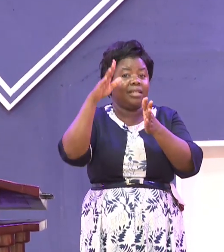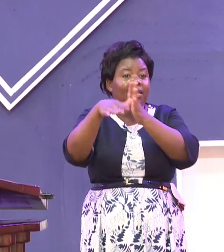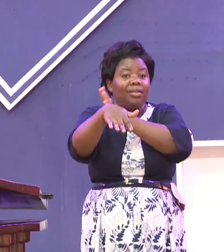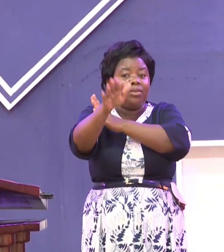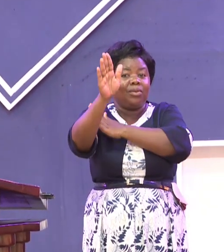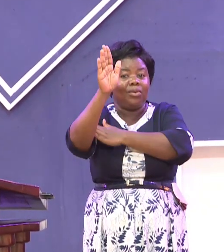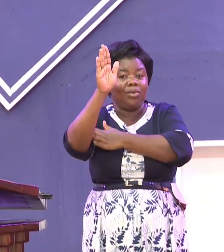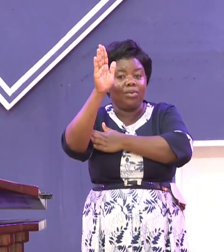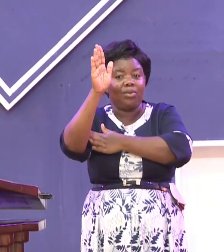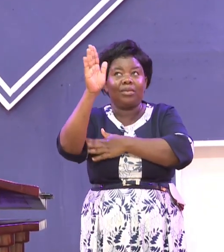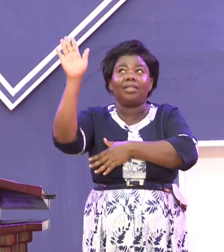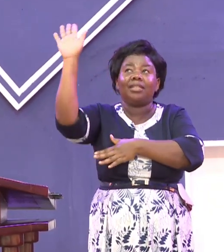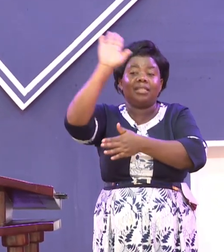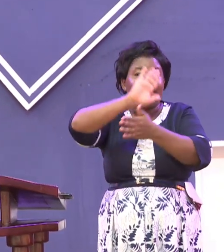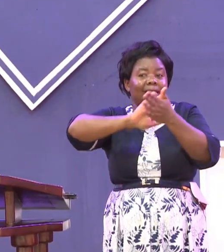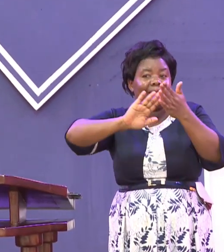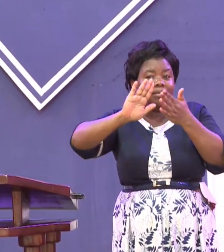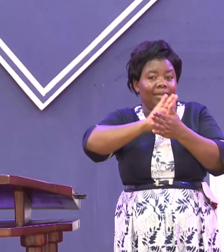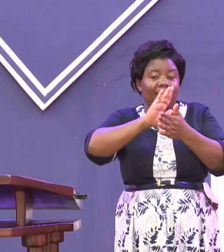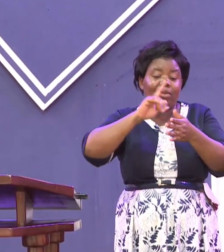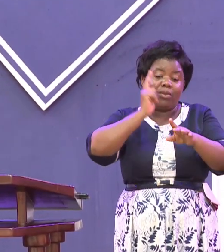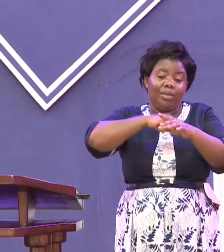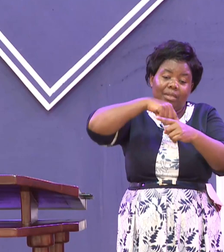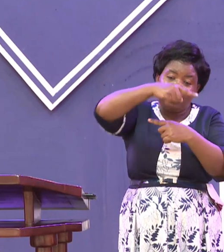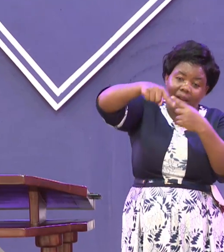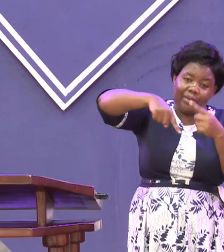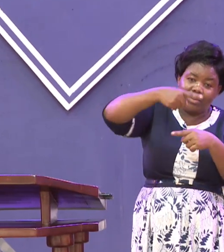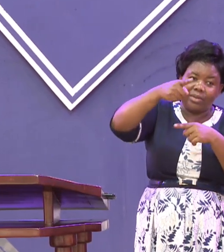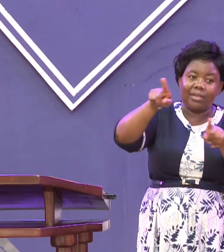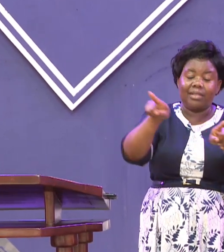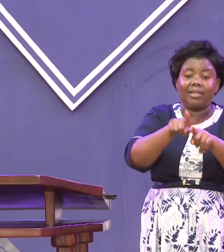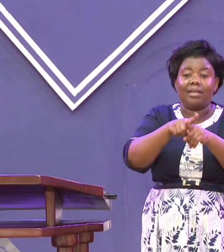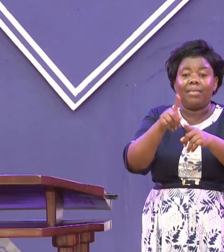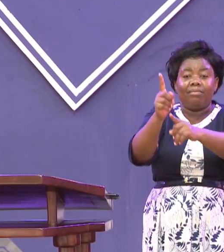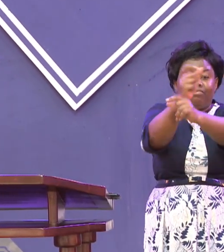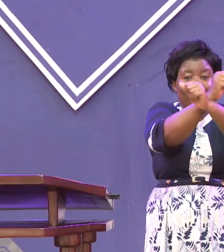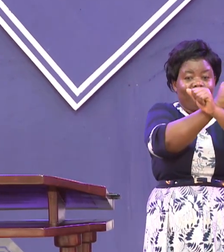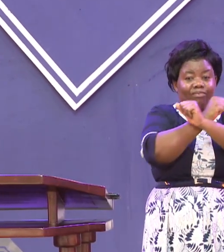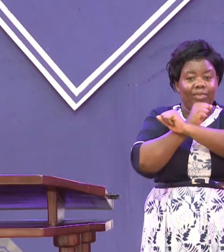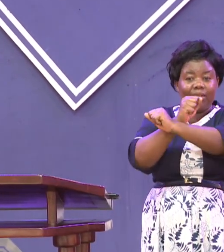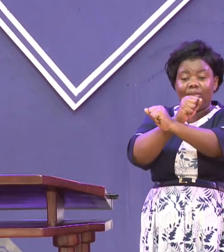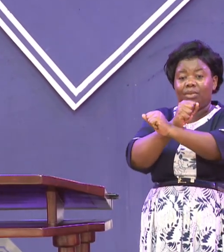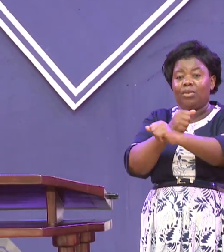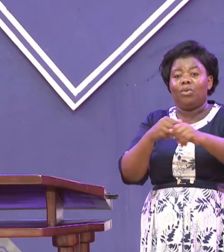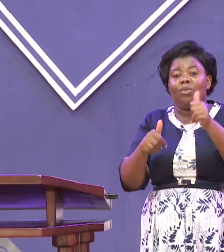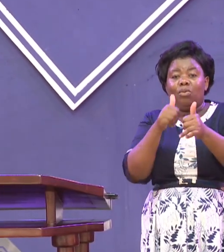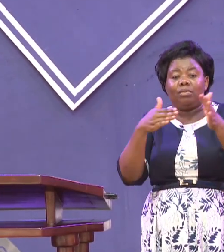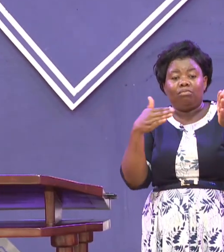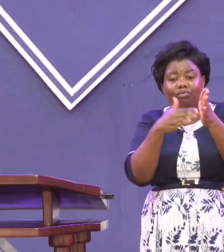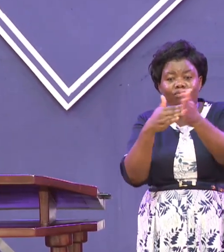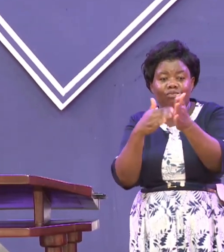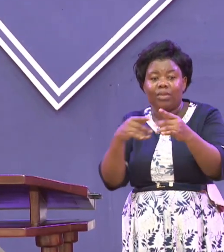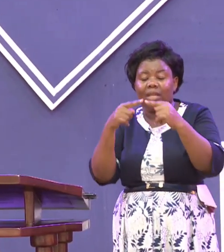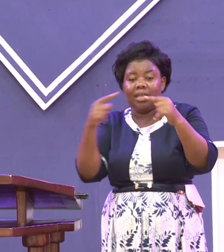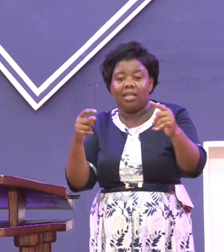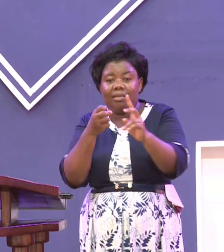Katonda okubeerawo kukwetooloola ebeera nga bwezikiza obusaale bw'omubi tewali kikutuukako.